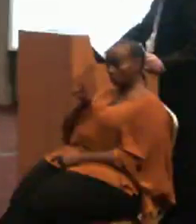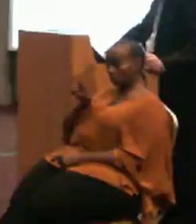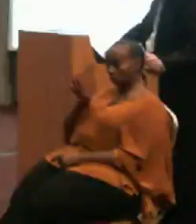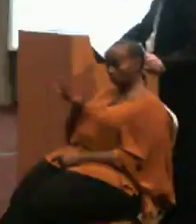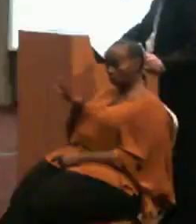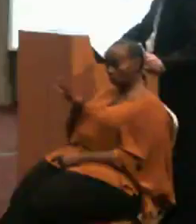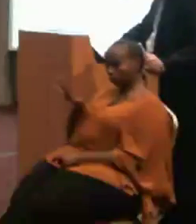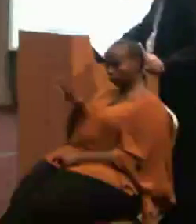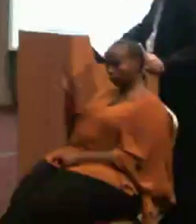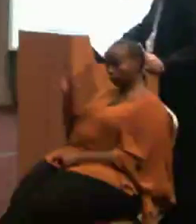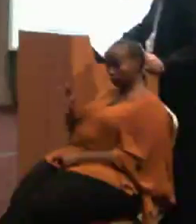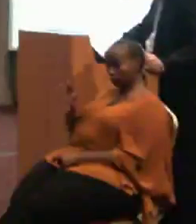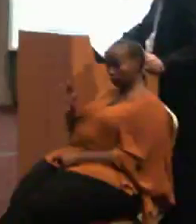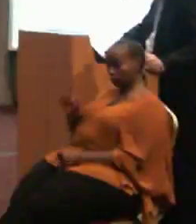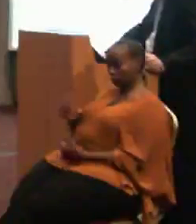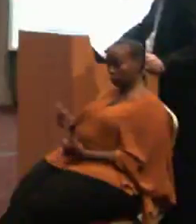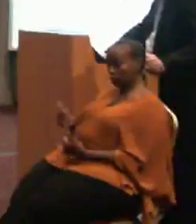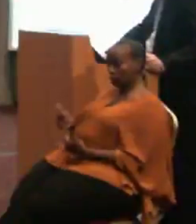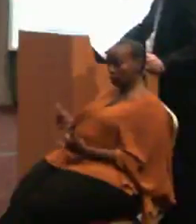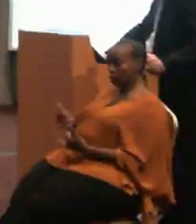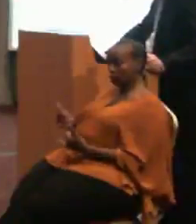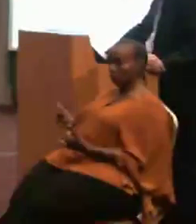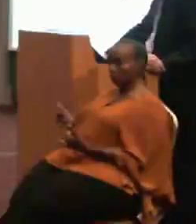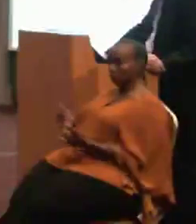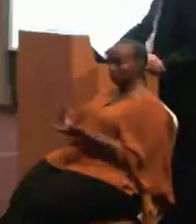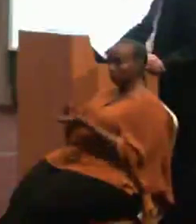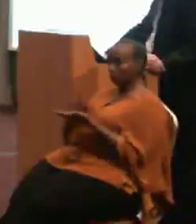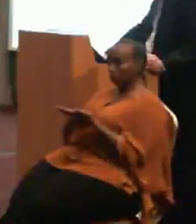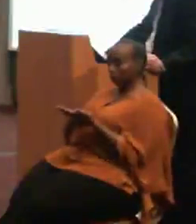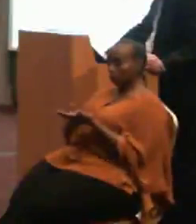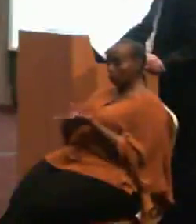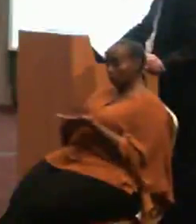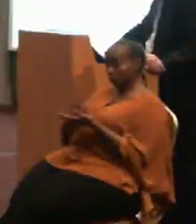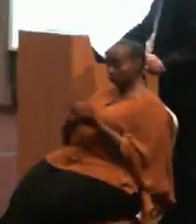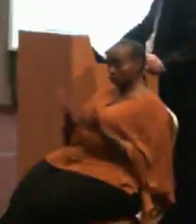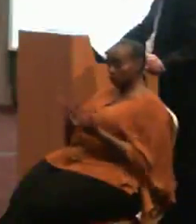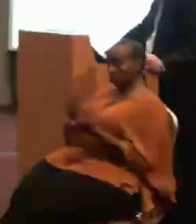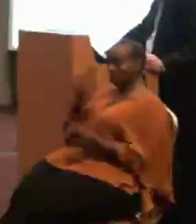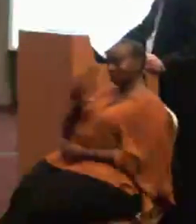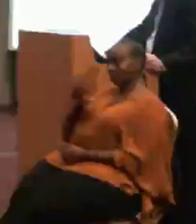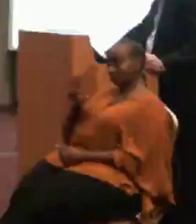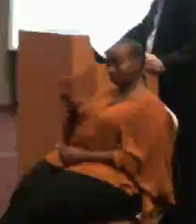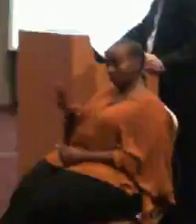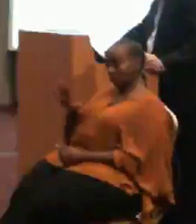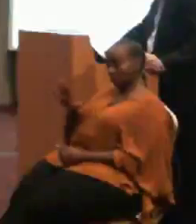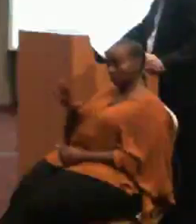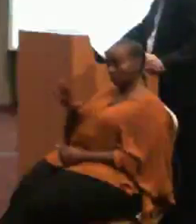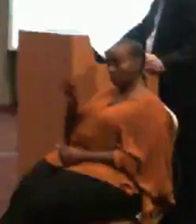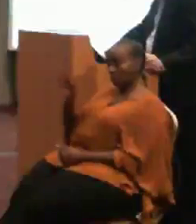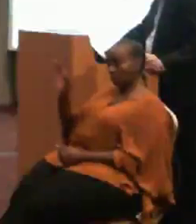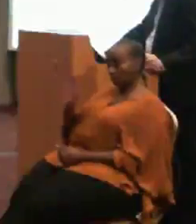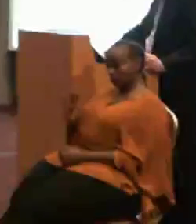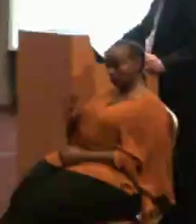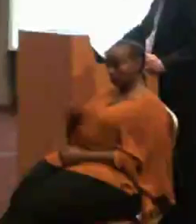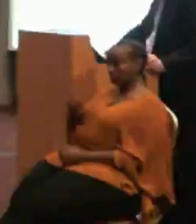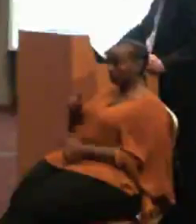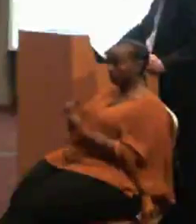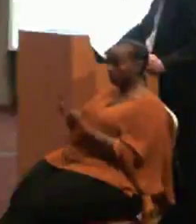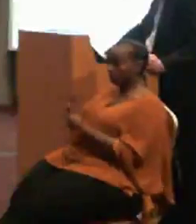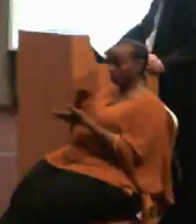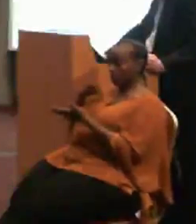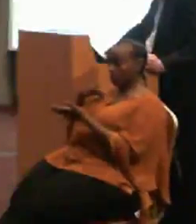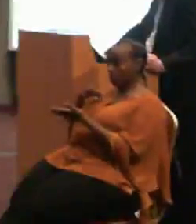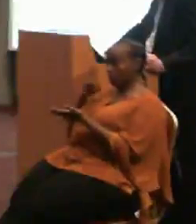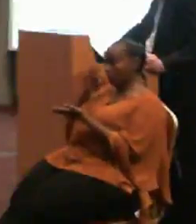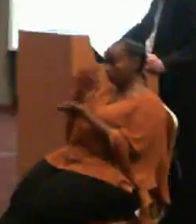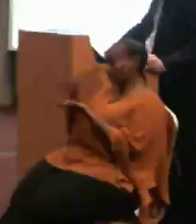98.5%. Current average debt collection at 95%. In our application, however, how have